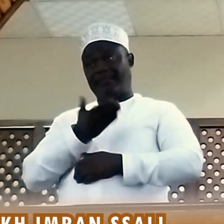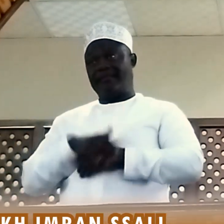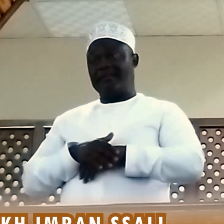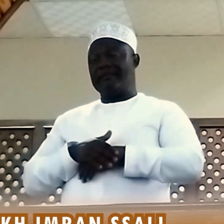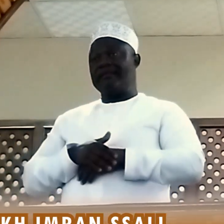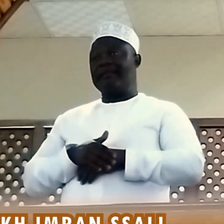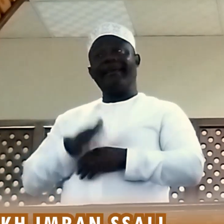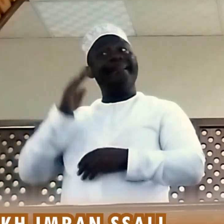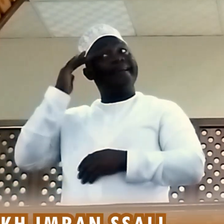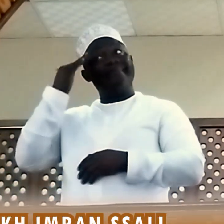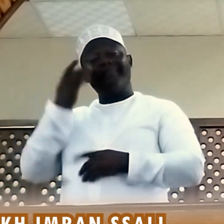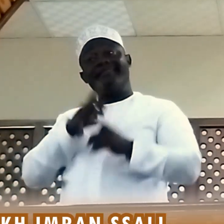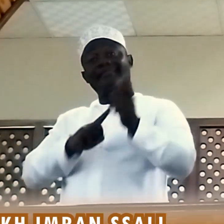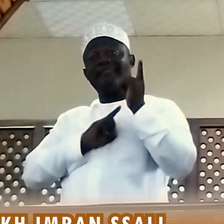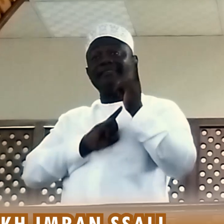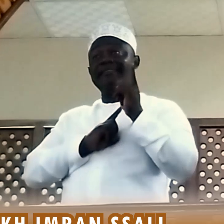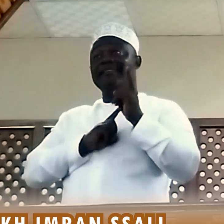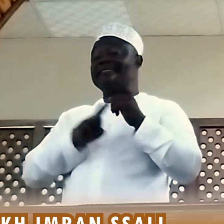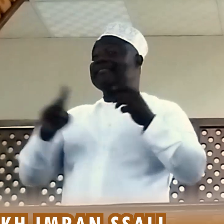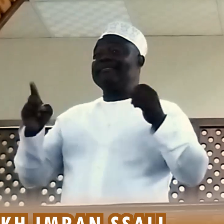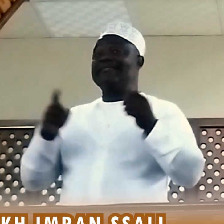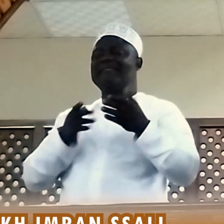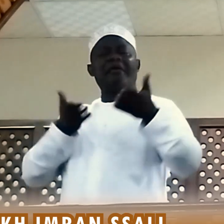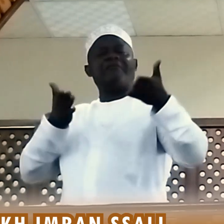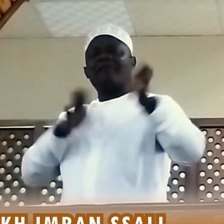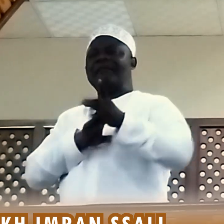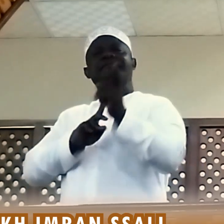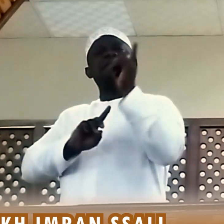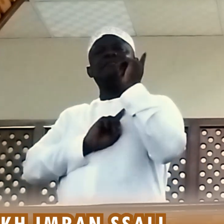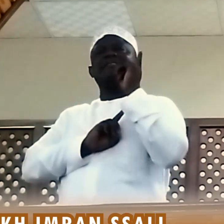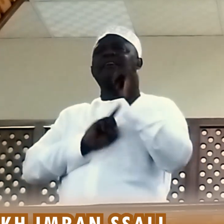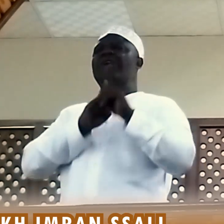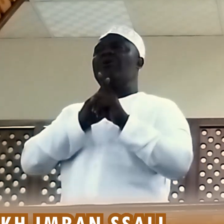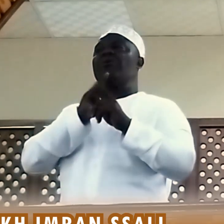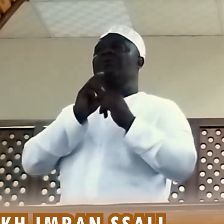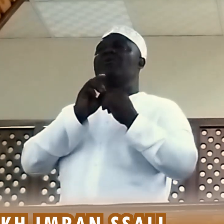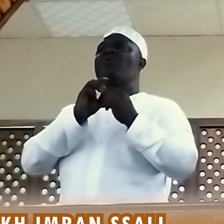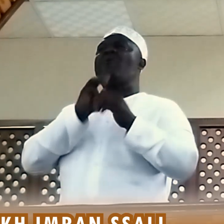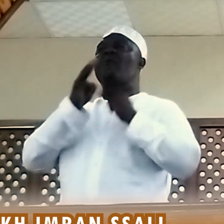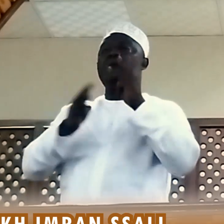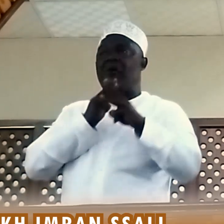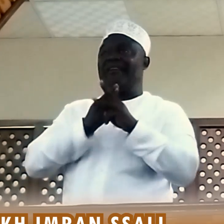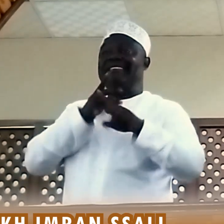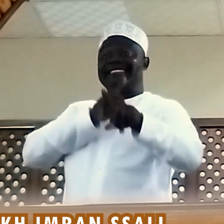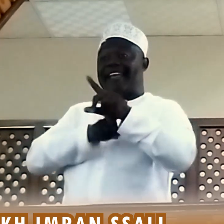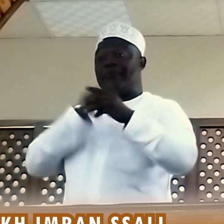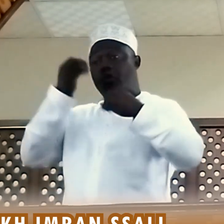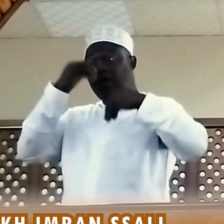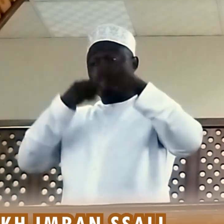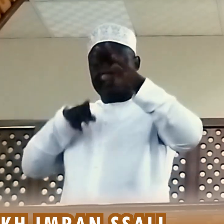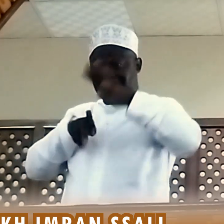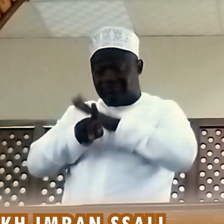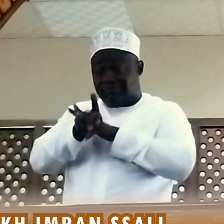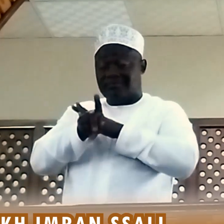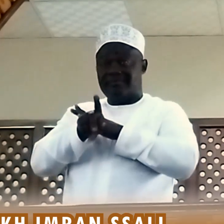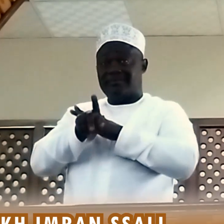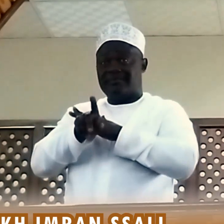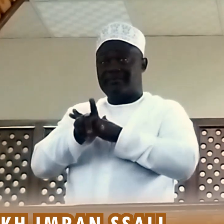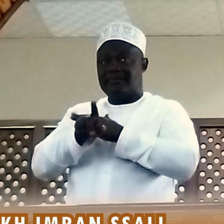Temanyi security. Mukutte obusi security oba ya kintu kyonna oba ya ggwanga kasite yingira.